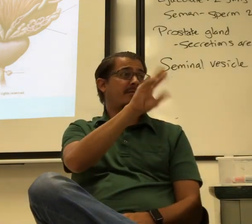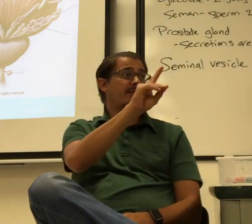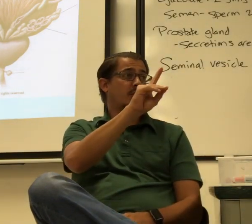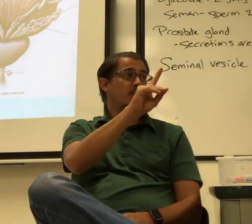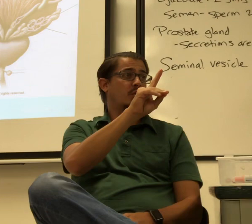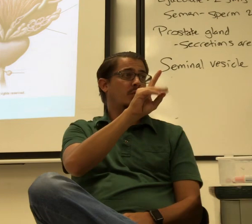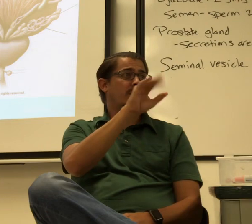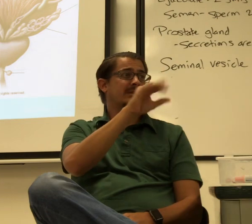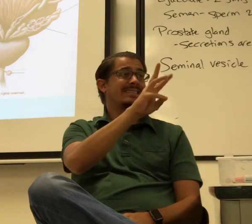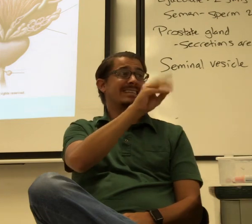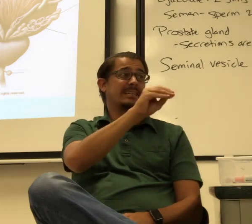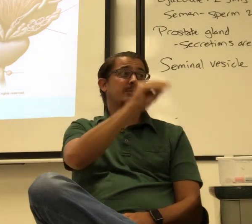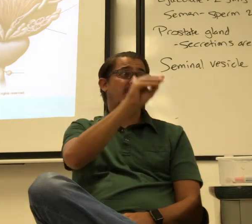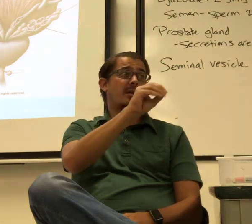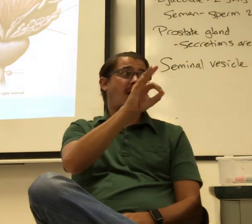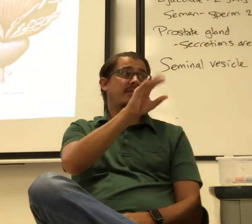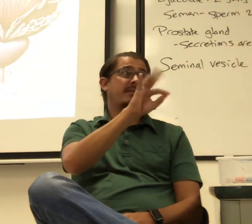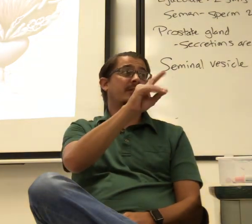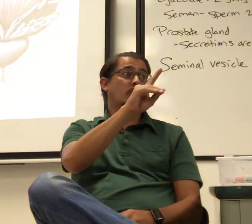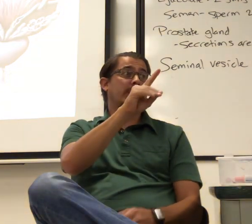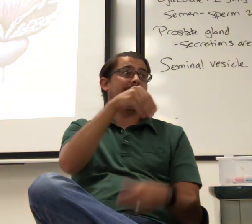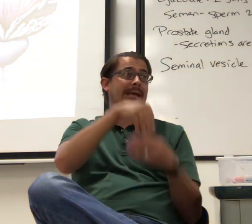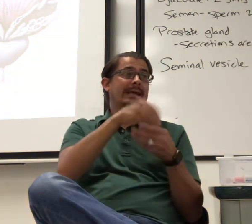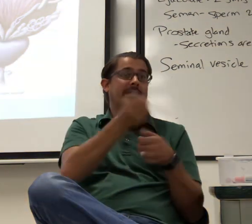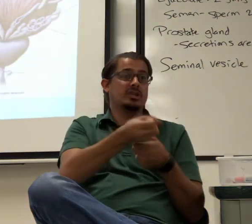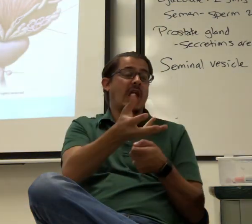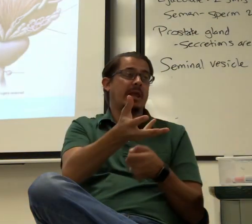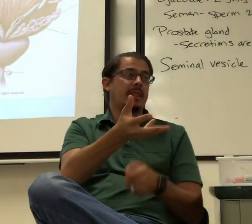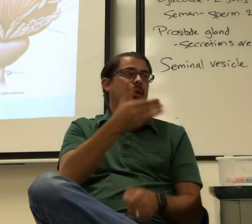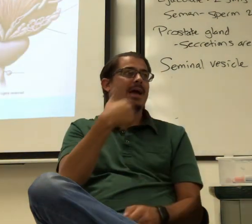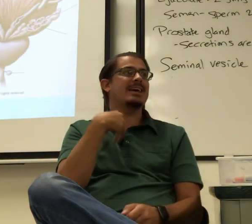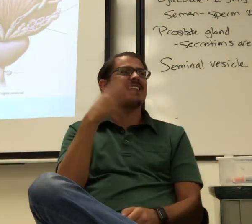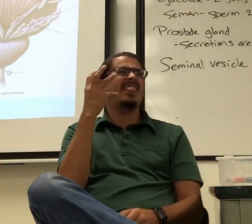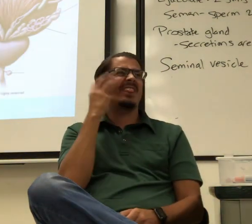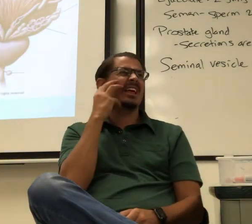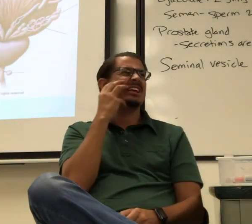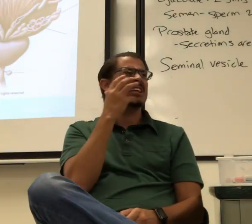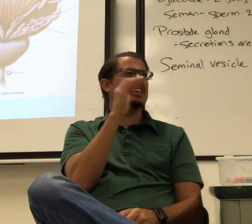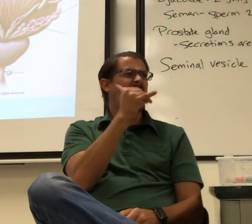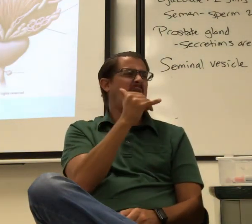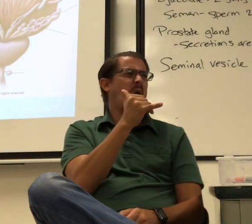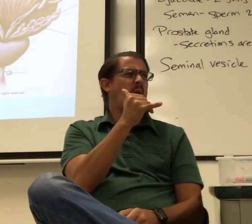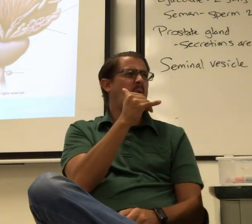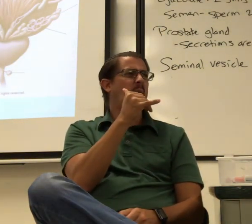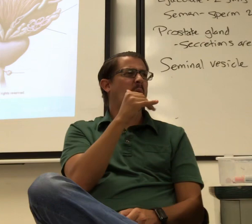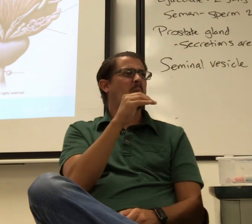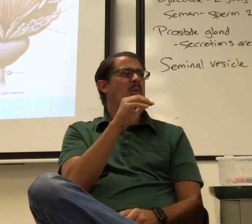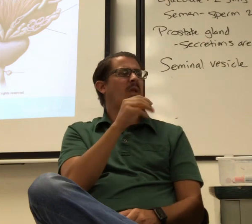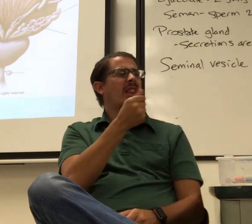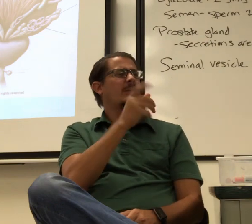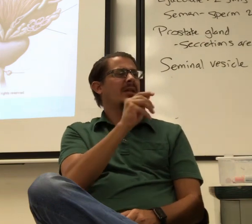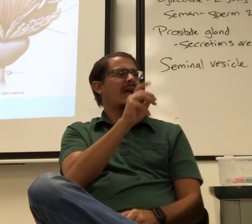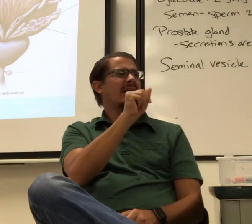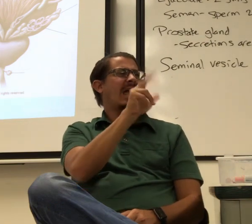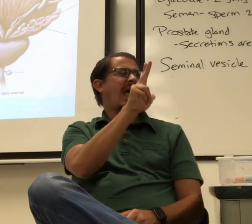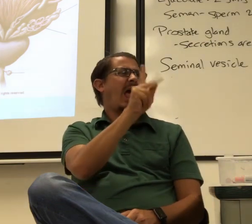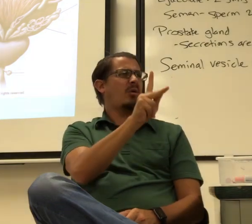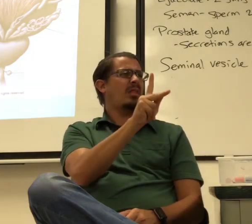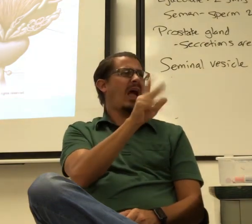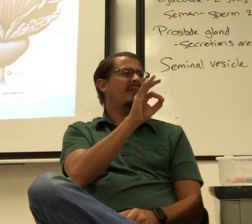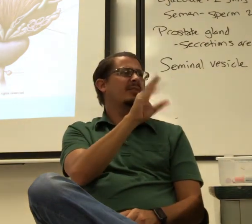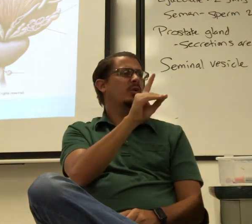biggest contributor. And it has a thick yellow kind of alkaline fluid. It's going to